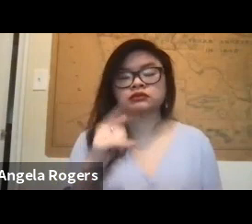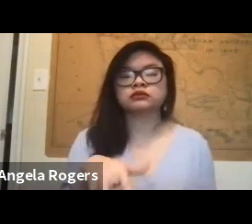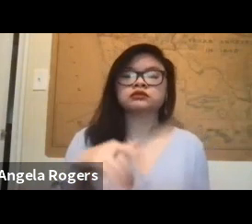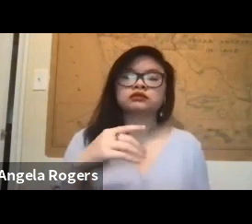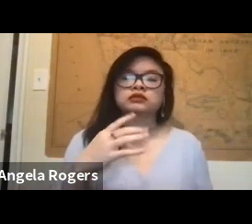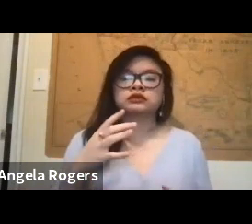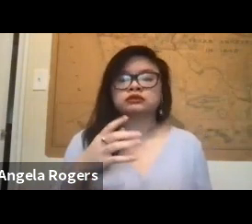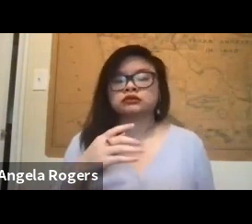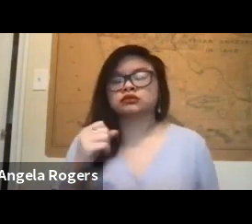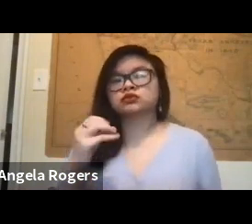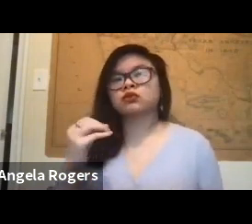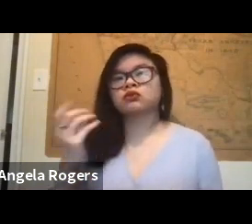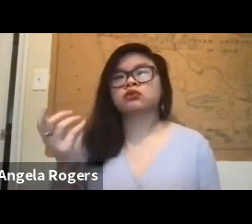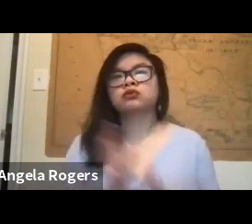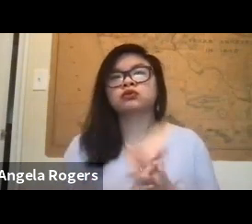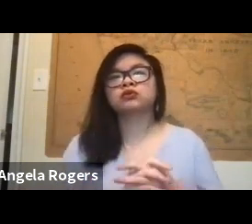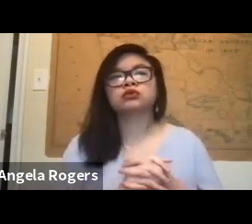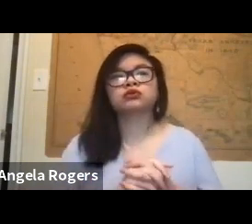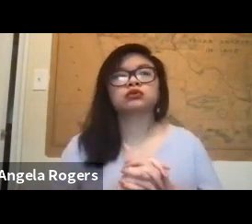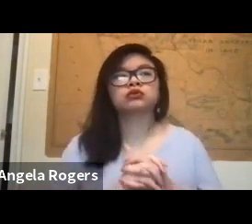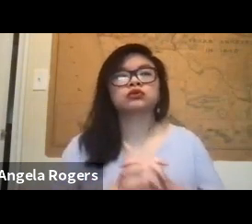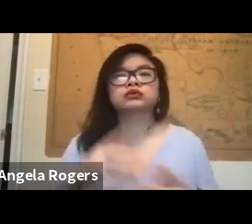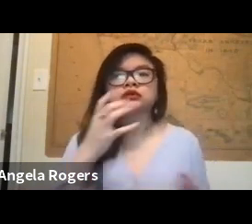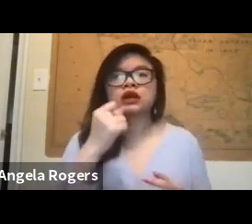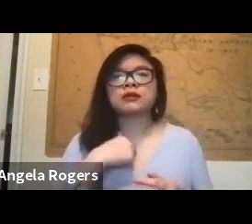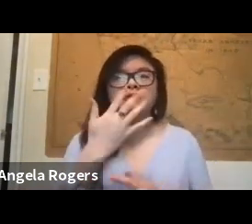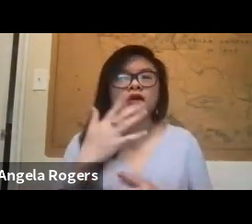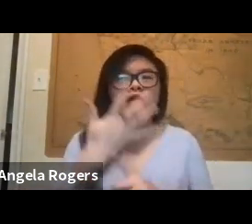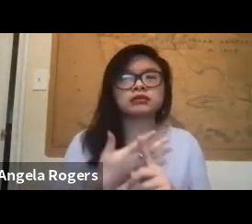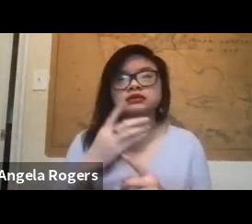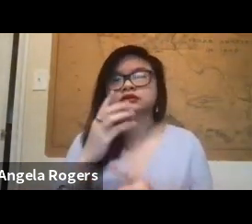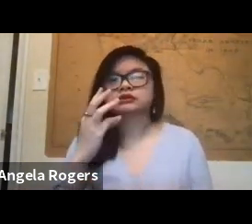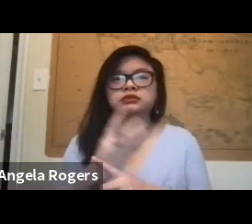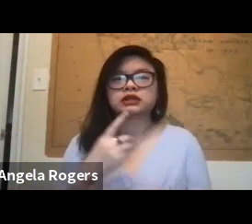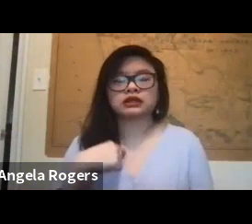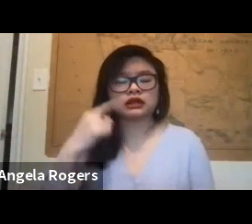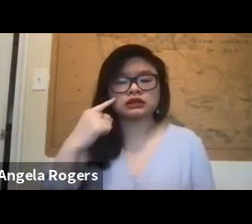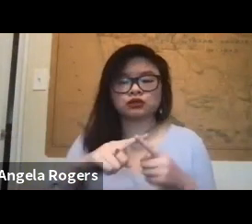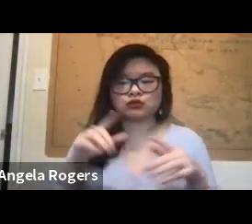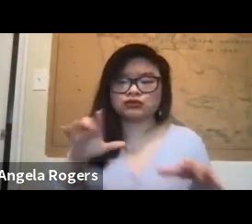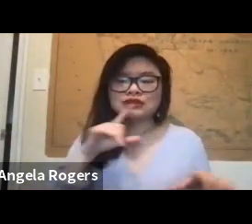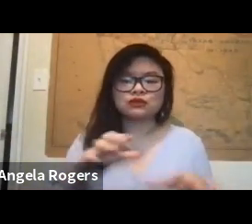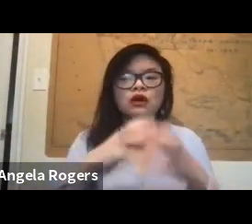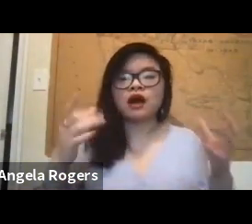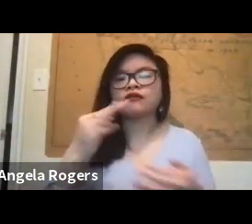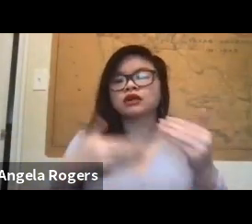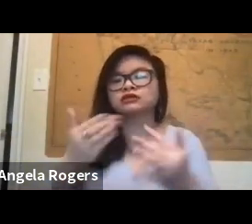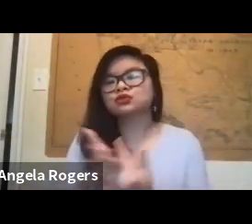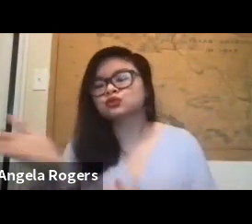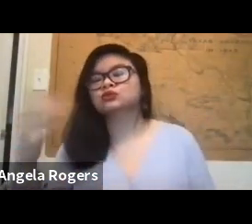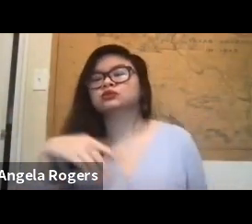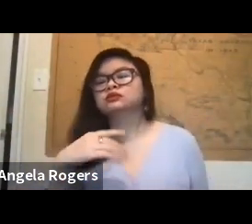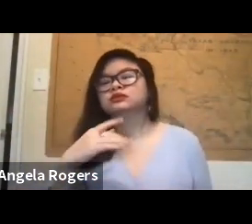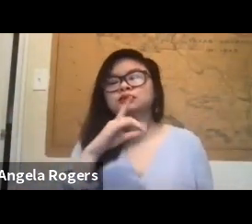get a Fulbright. I think it was August, about August when I decided. It took me about 5 or 6 months